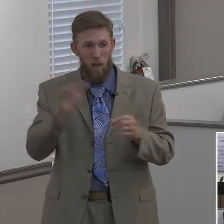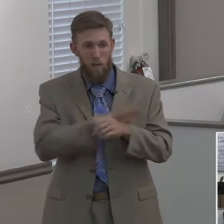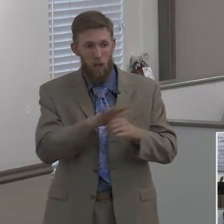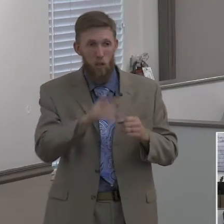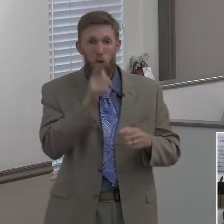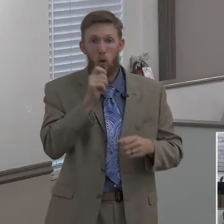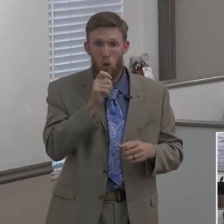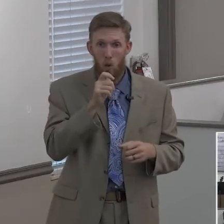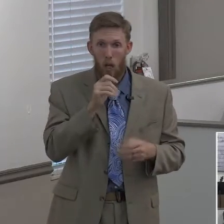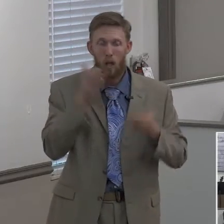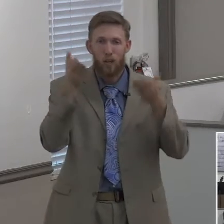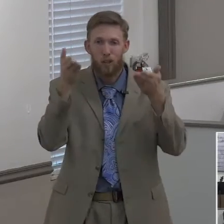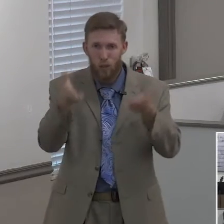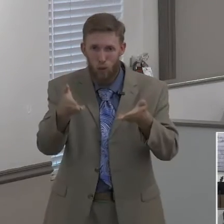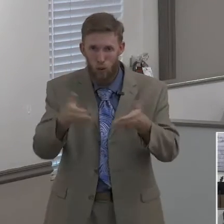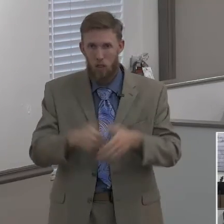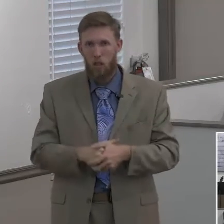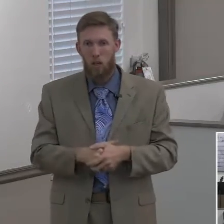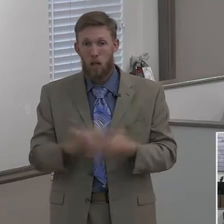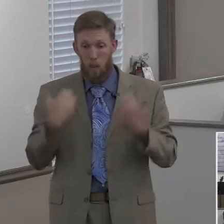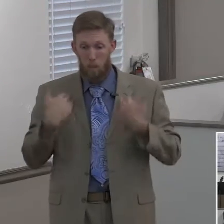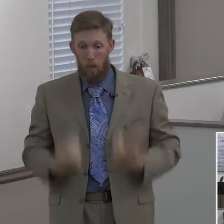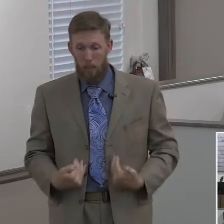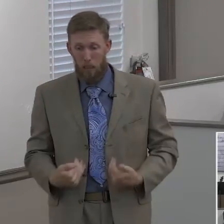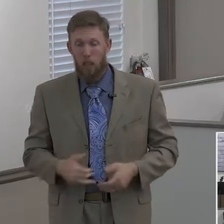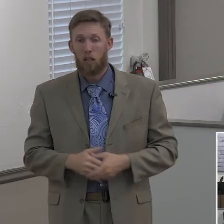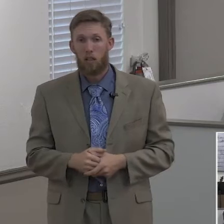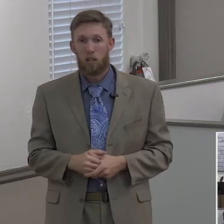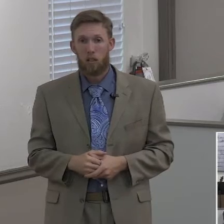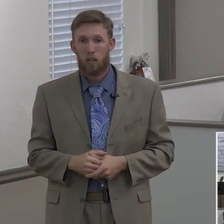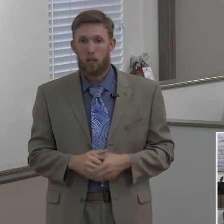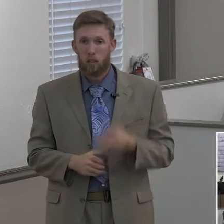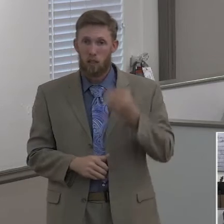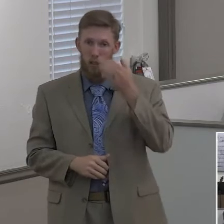who? You and me